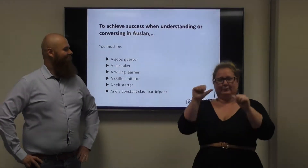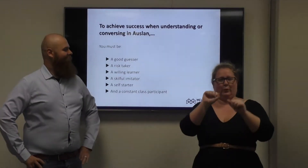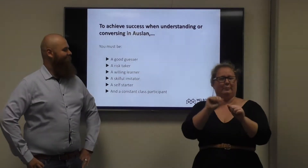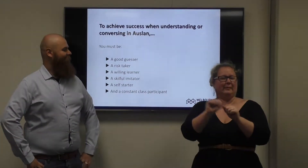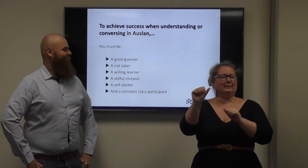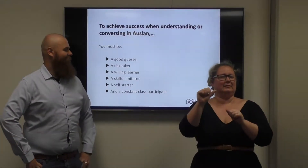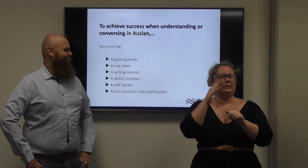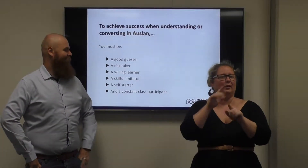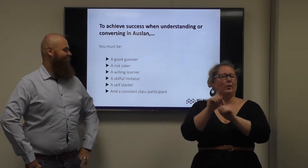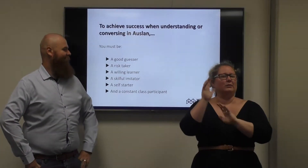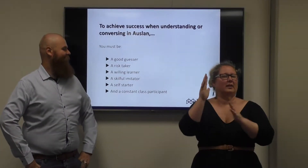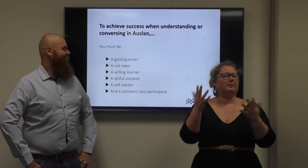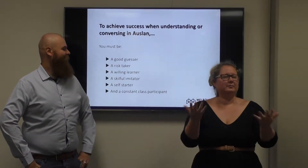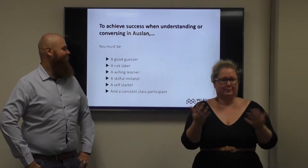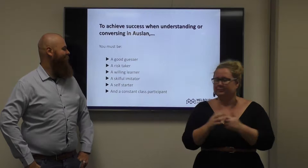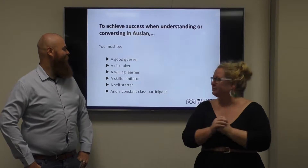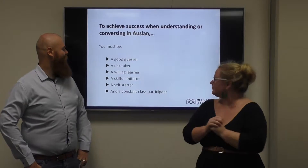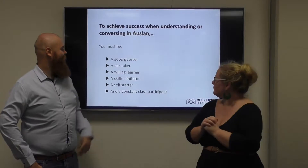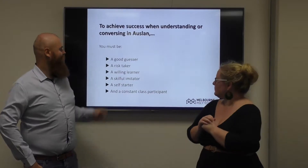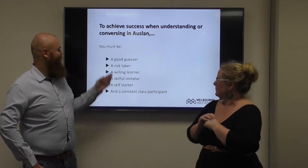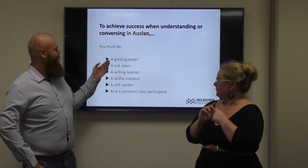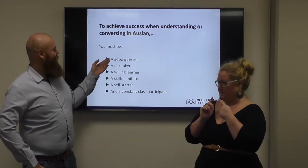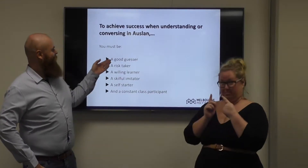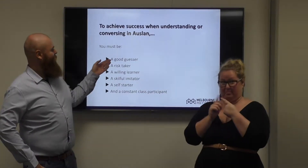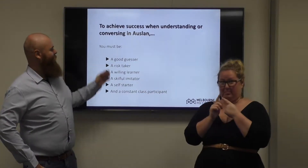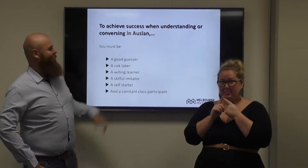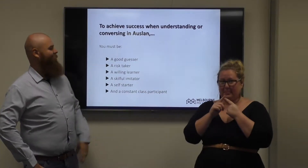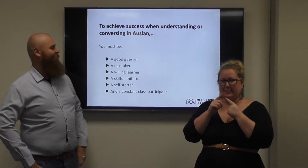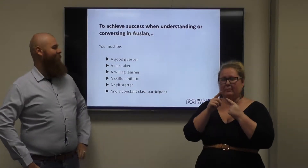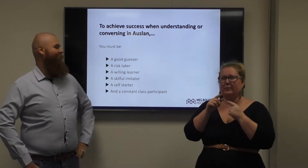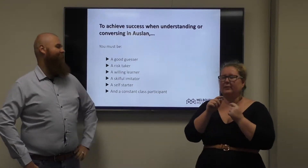How can you be really successful in learning Auslan?